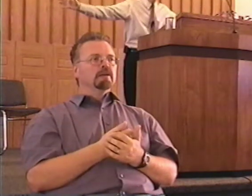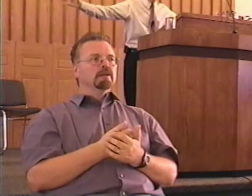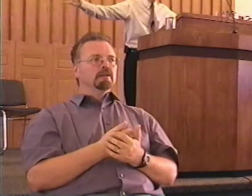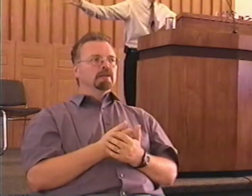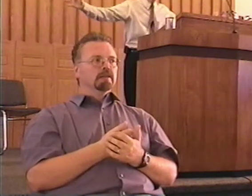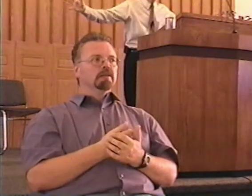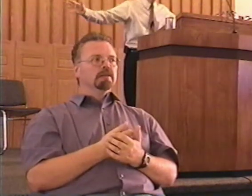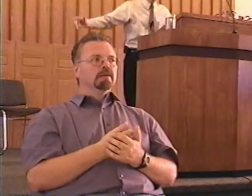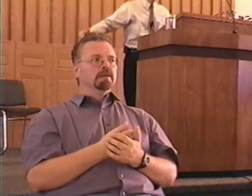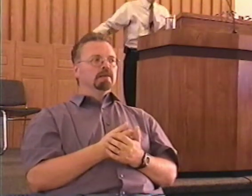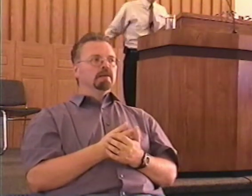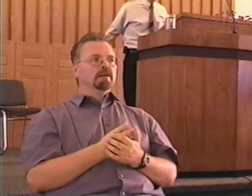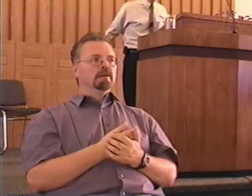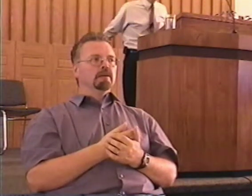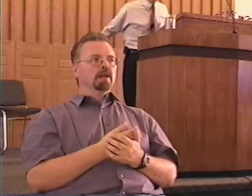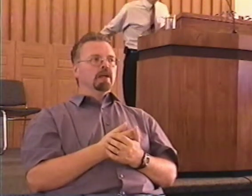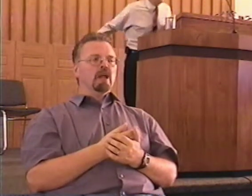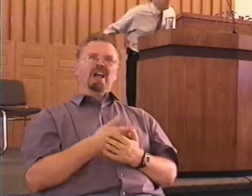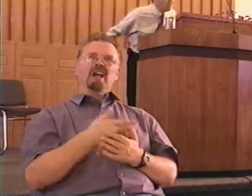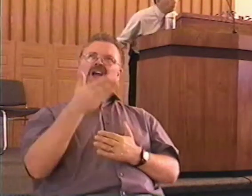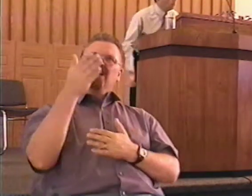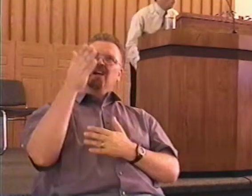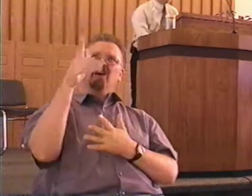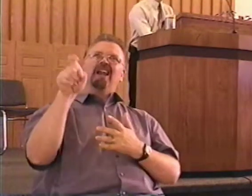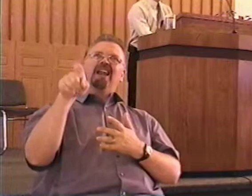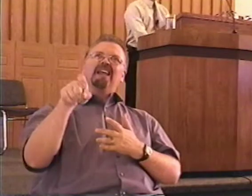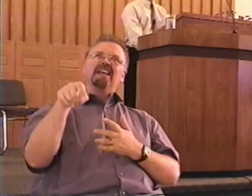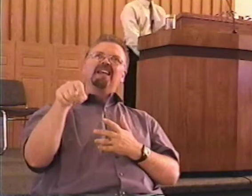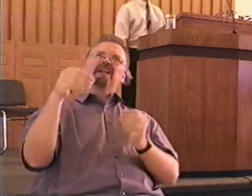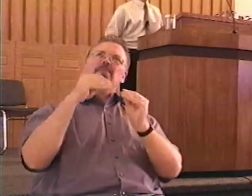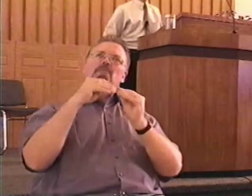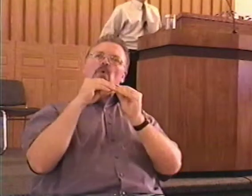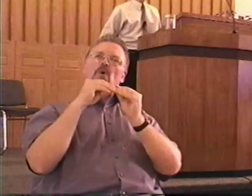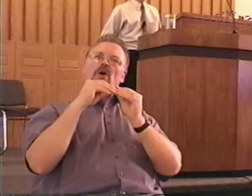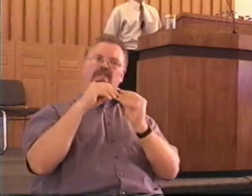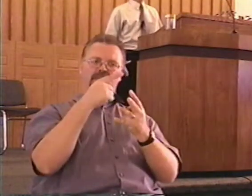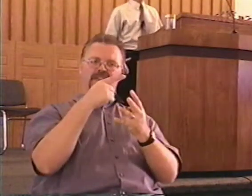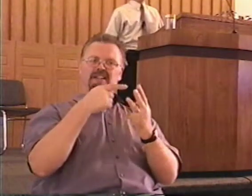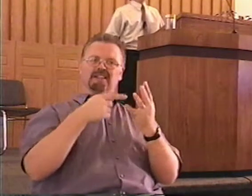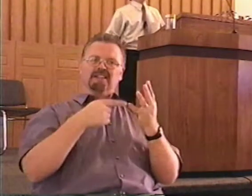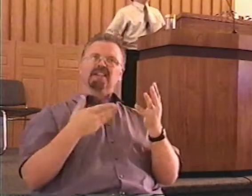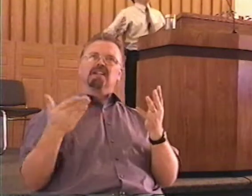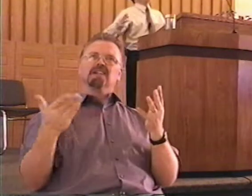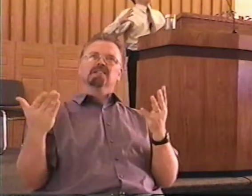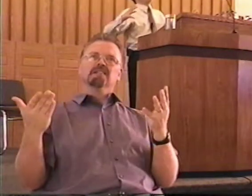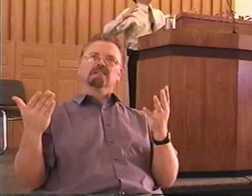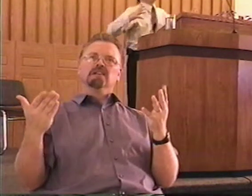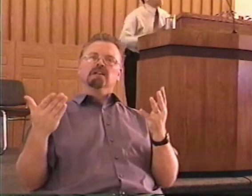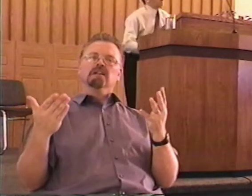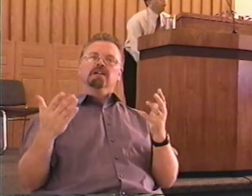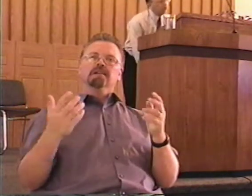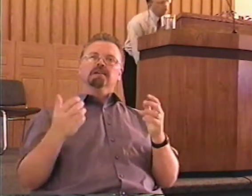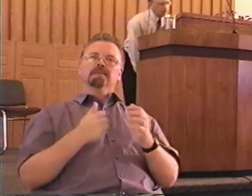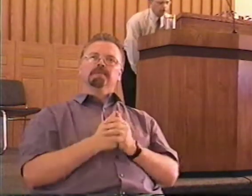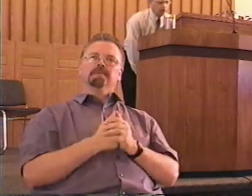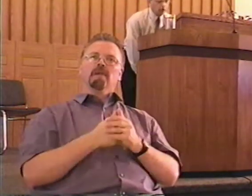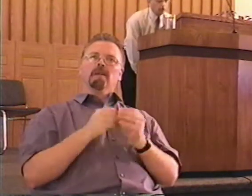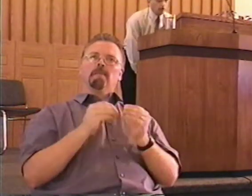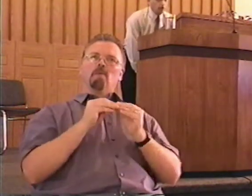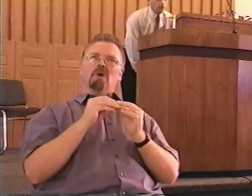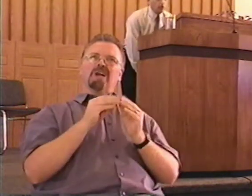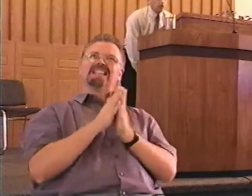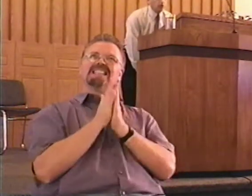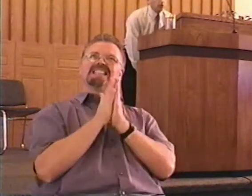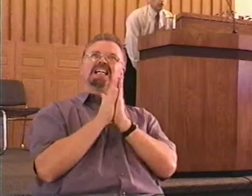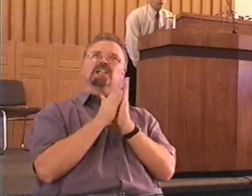Overawed at who you are. God, I need more of this so that I would be more zealous